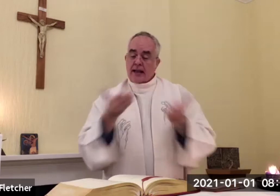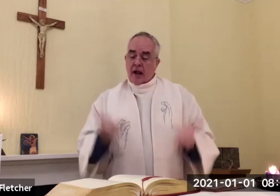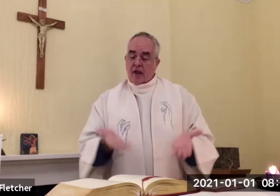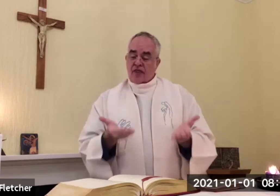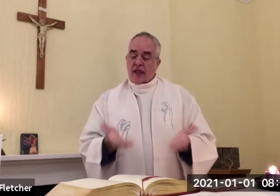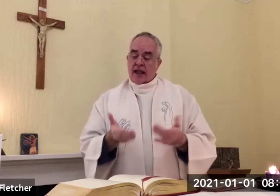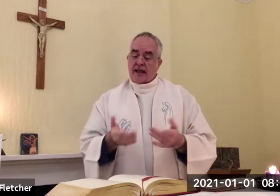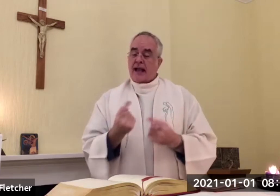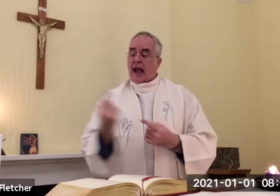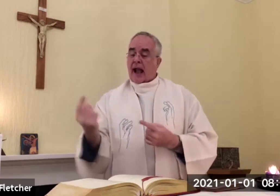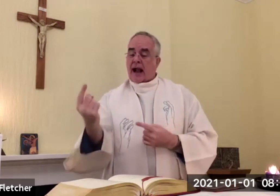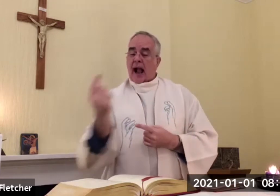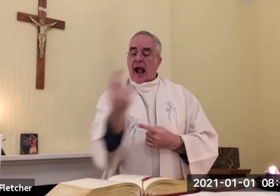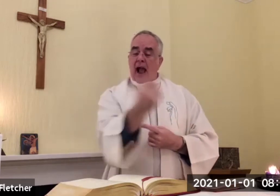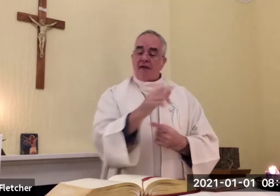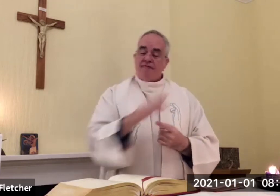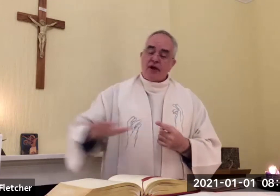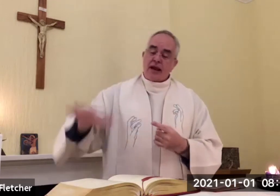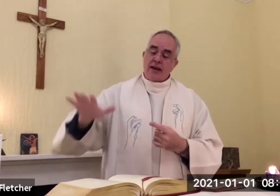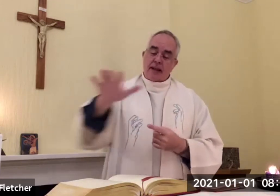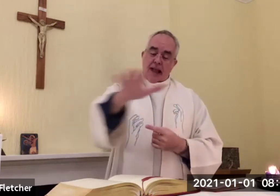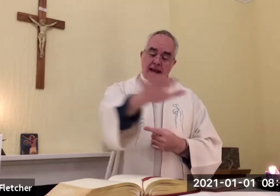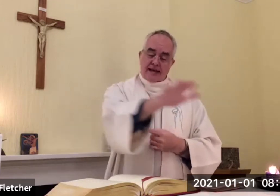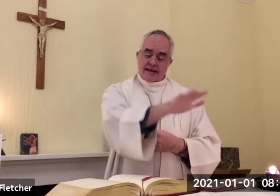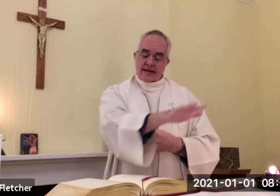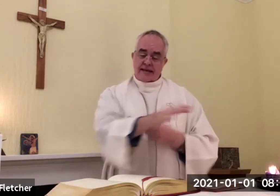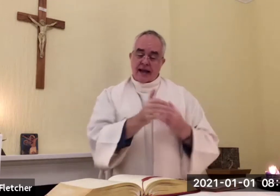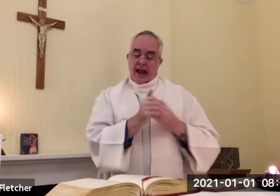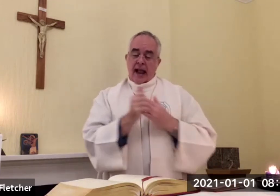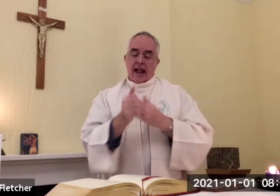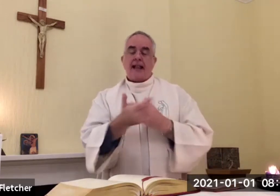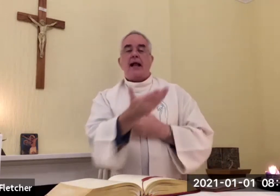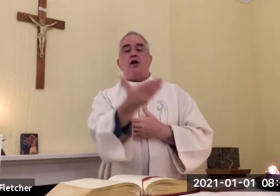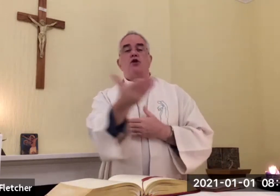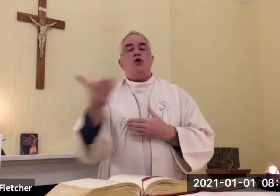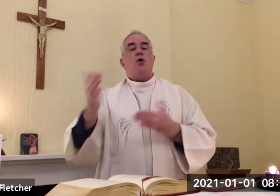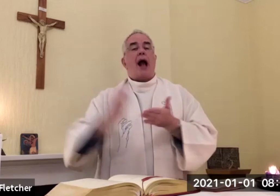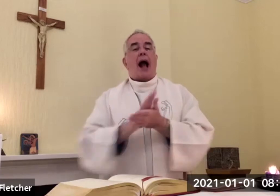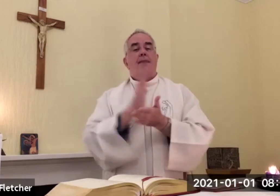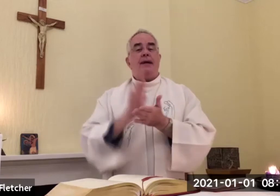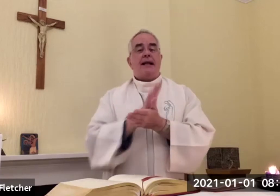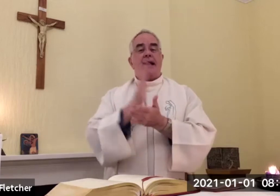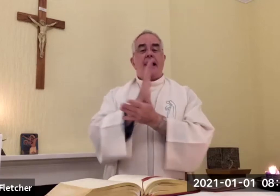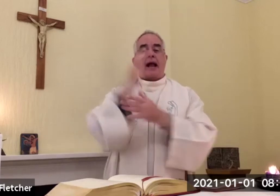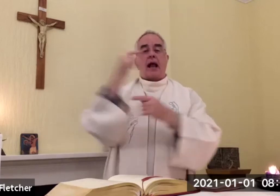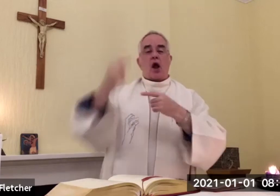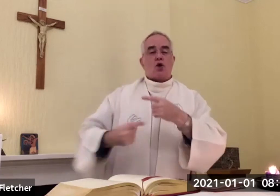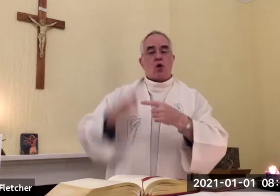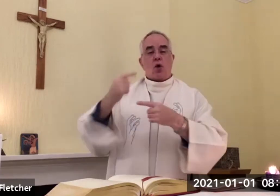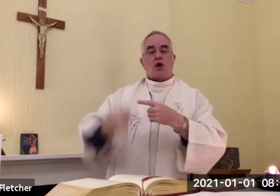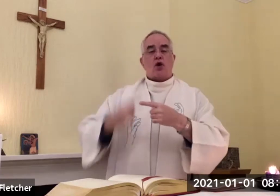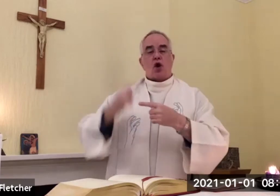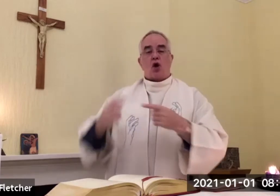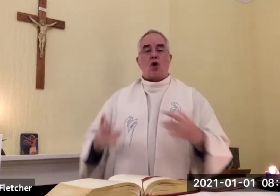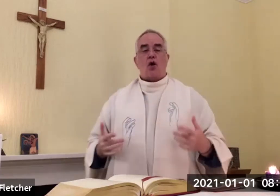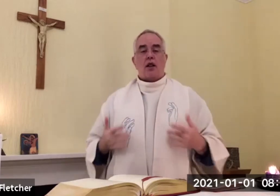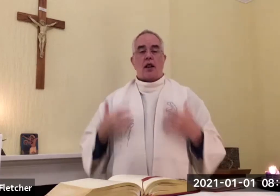in this and every place. Lead you happily to eternal